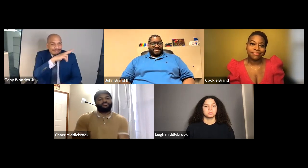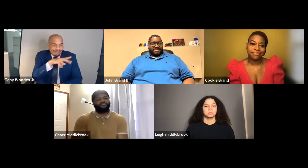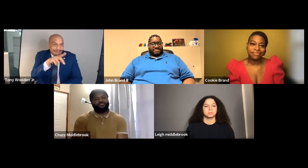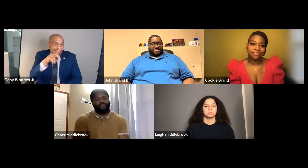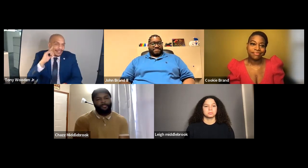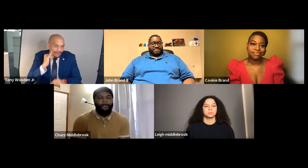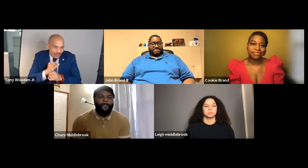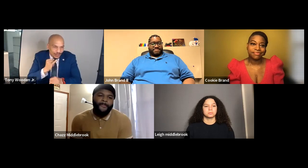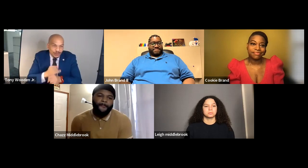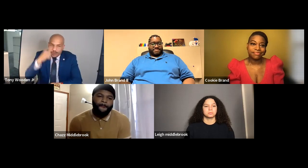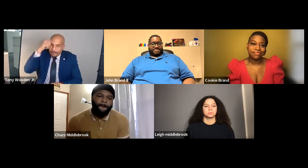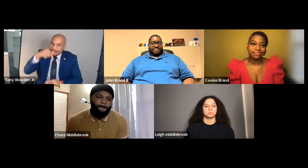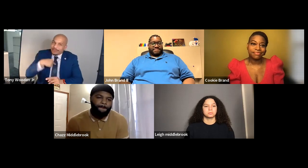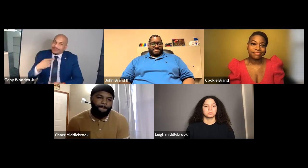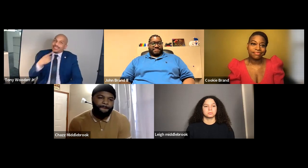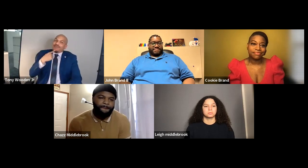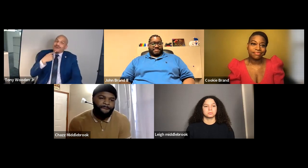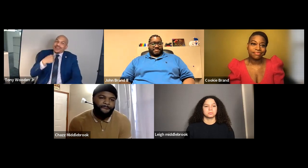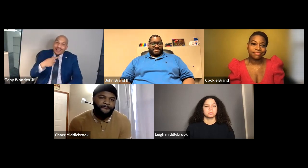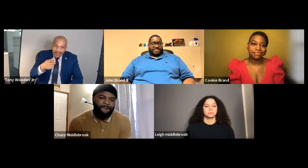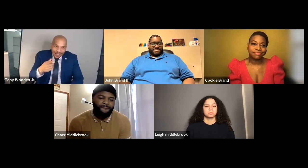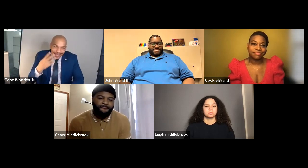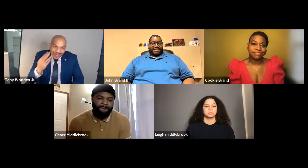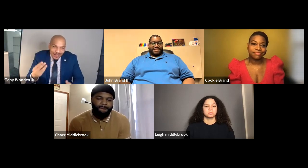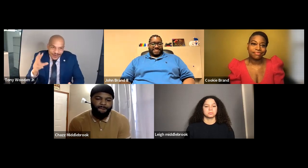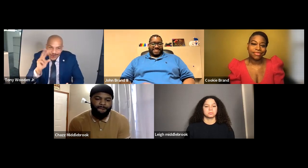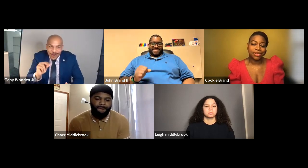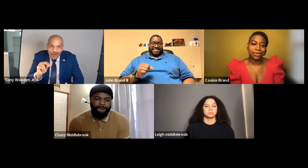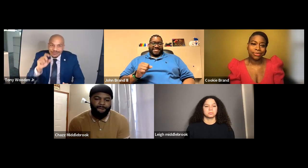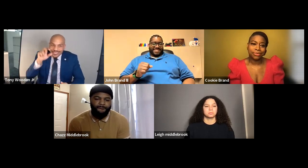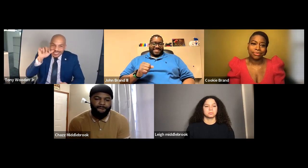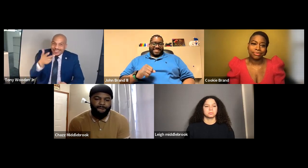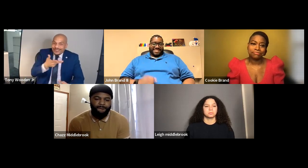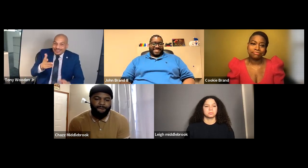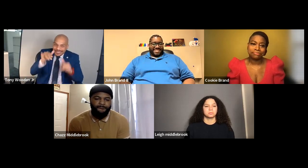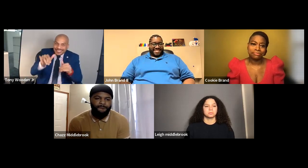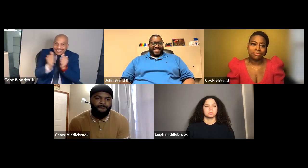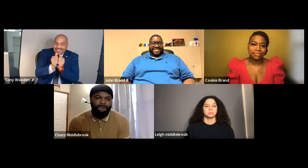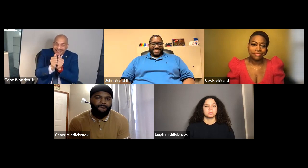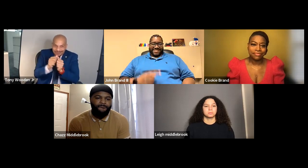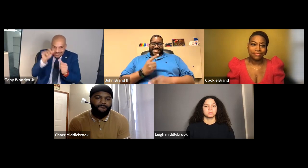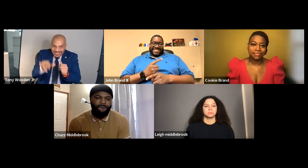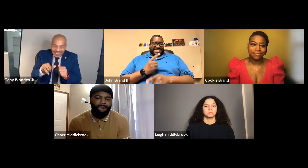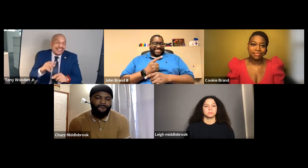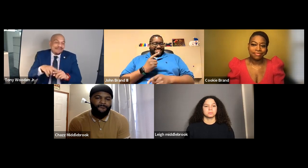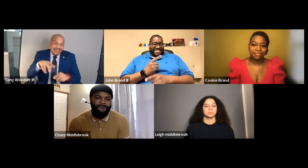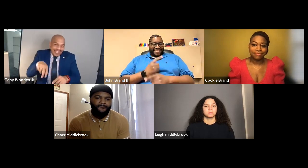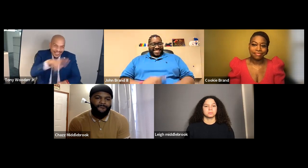Yeah. At the deaf school. And I can remember I was disappointed when I wanted the 3 of us to